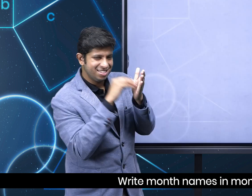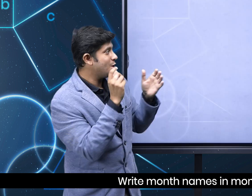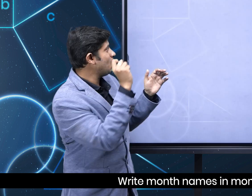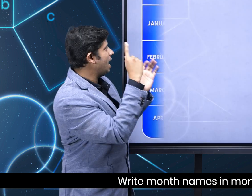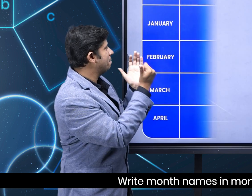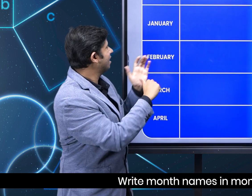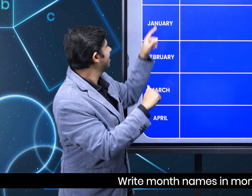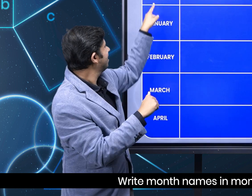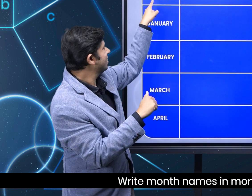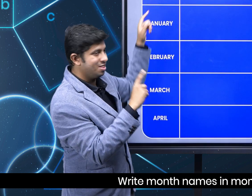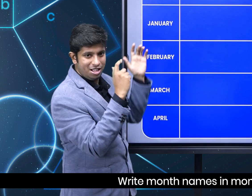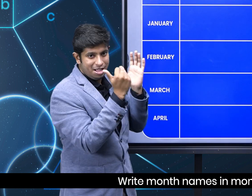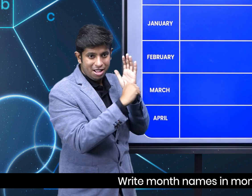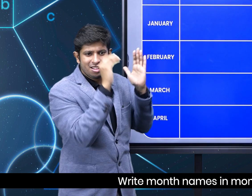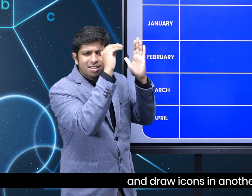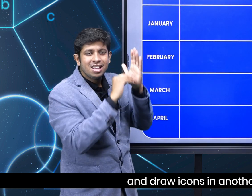Write month names in months column and draw